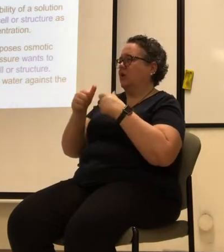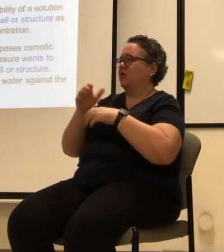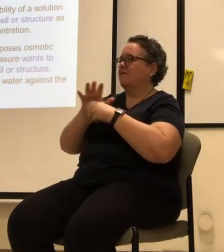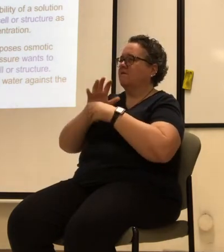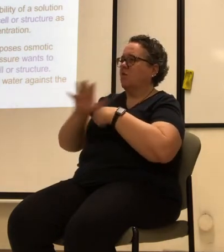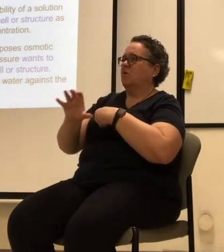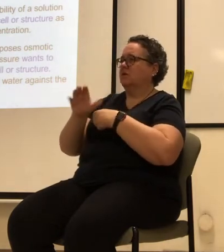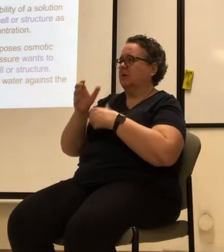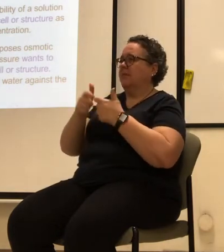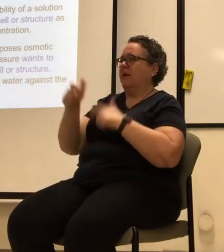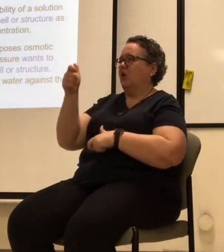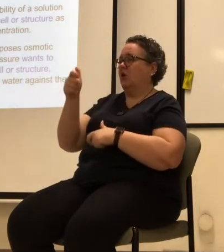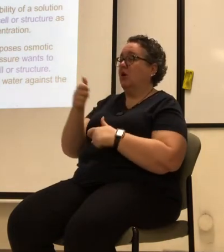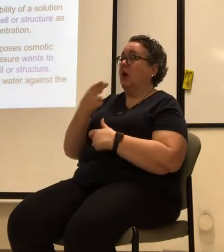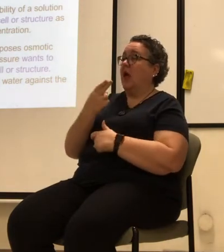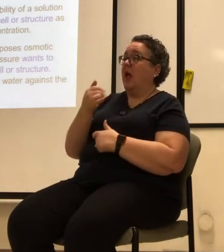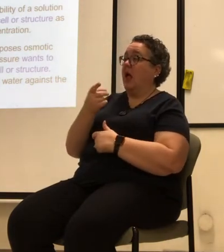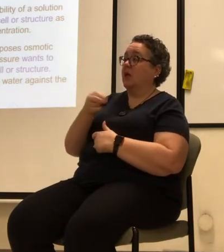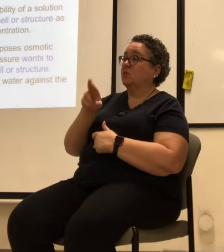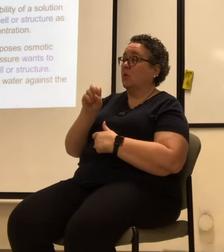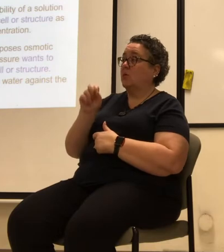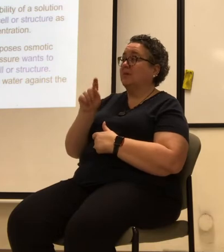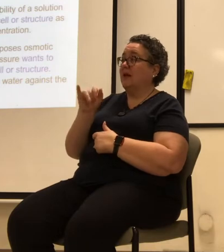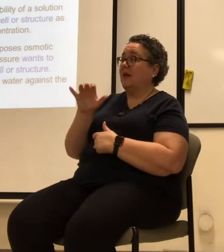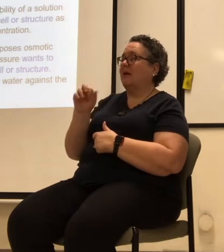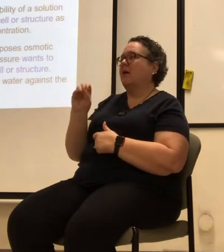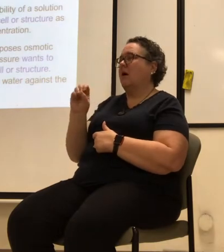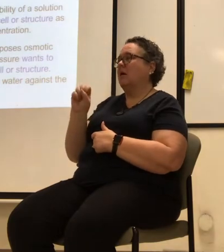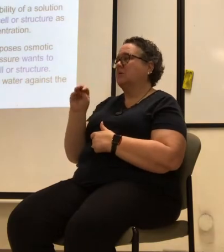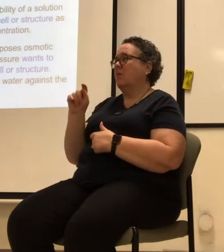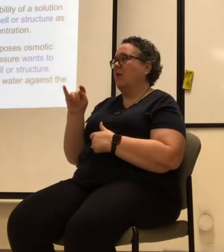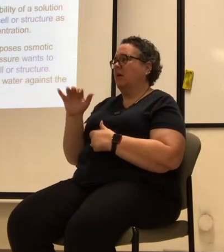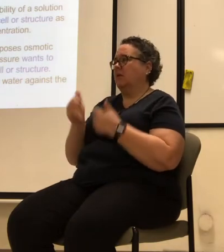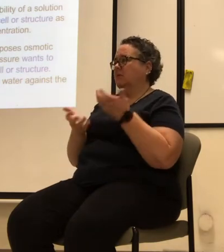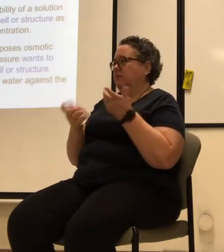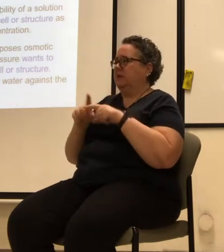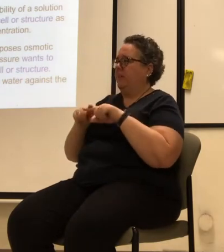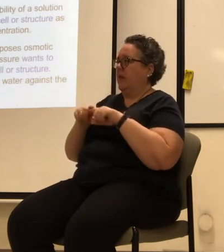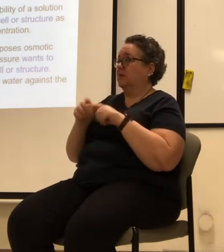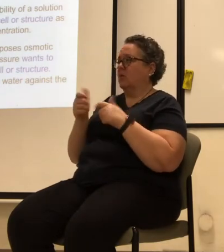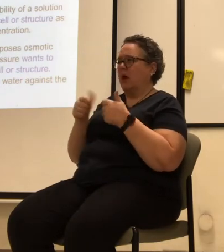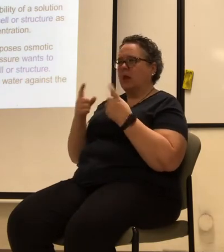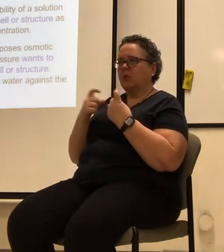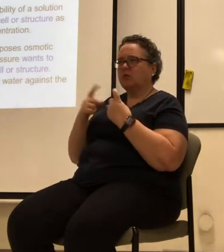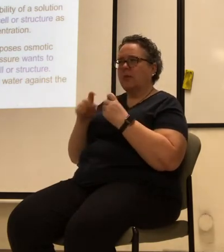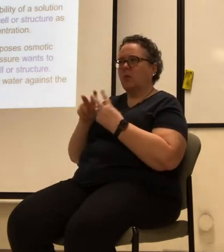the hydrostatic or the osmotic. So any questions about those two pressures?